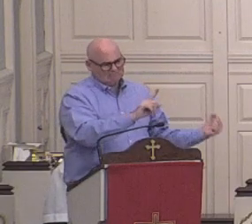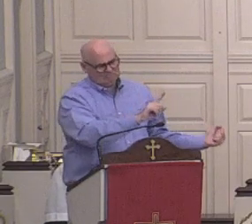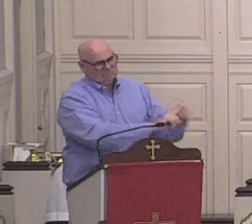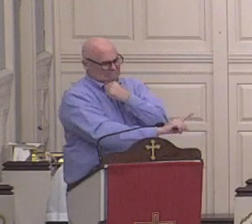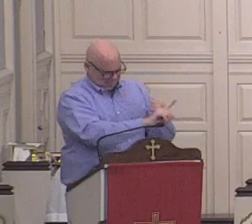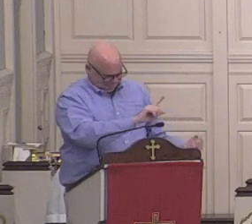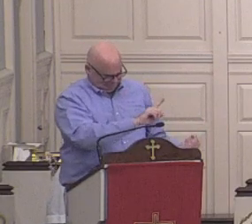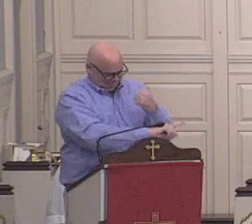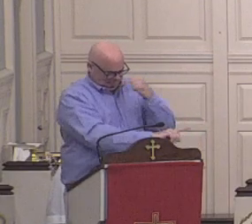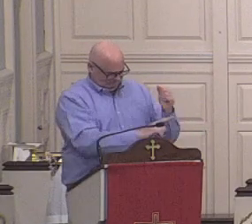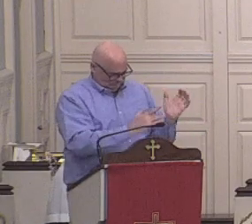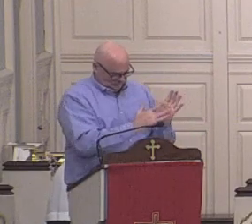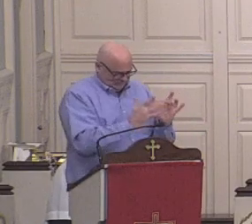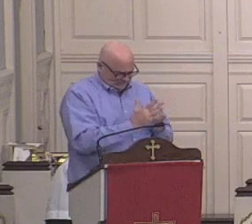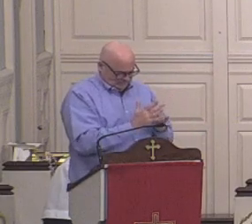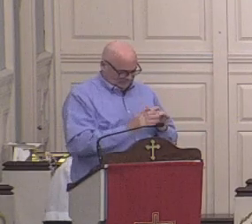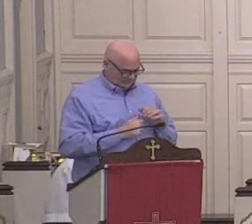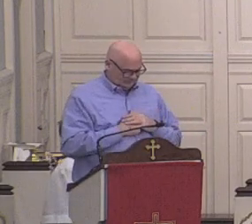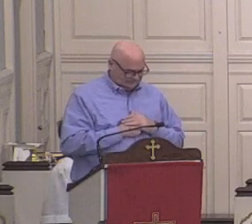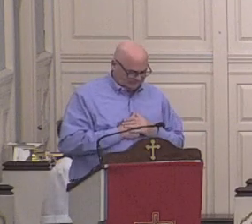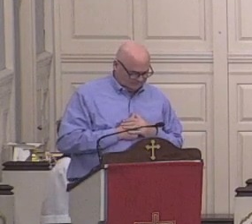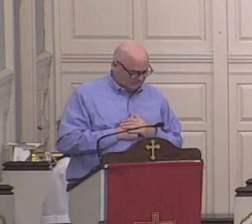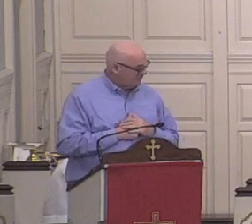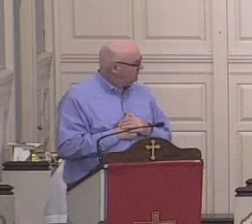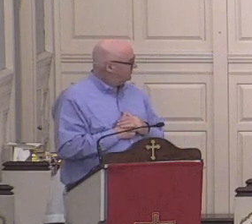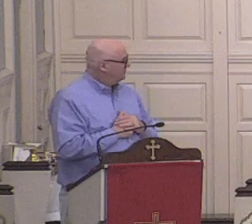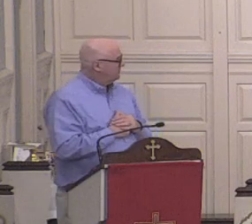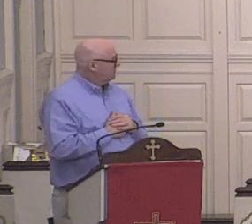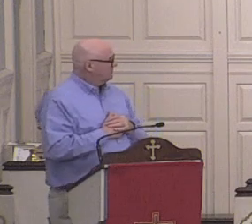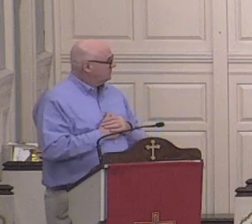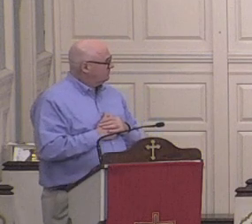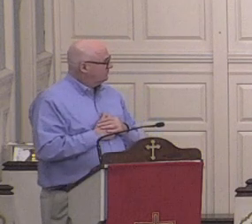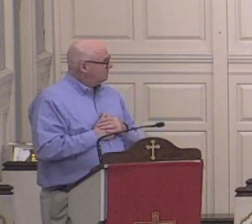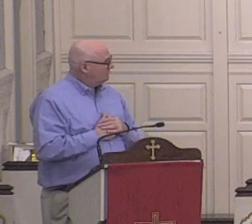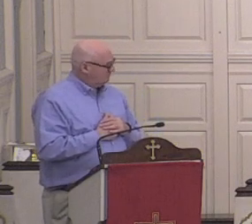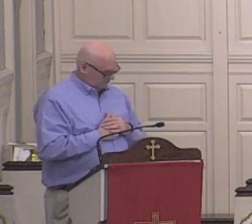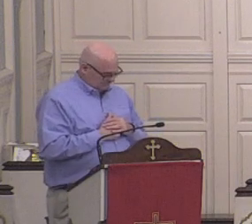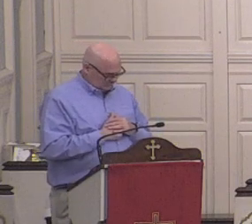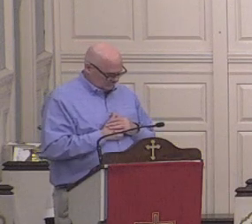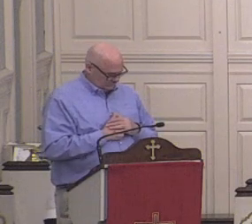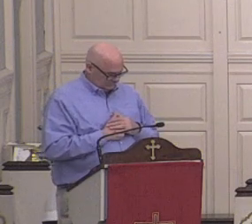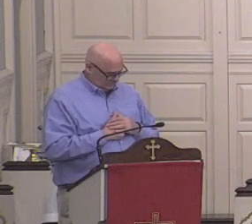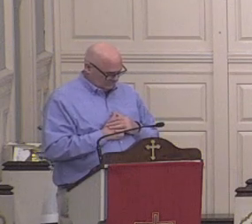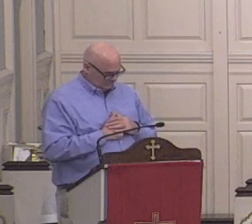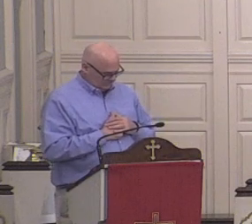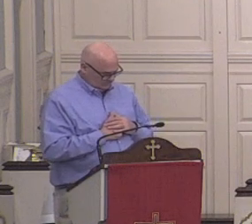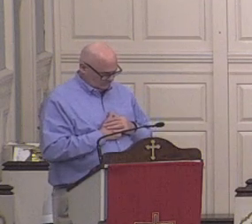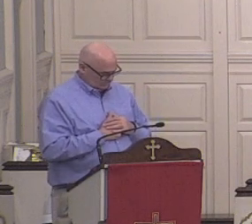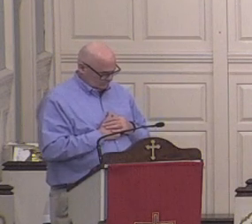blindfolded him and struck him and said to him, prophecy.